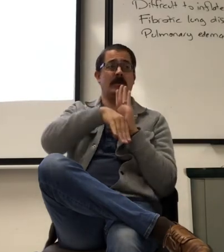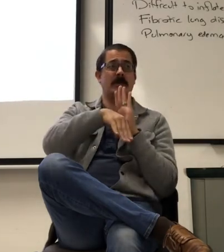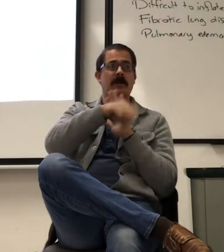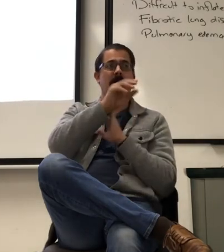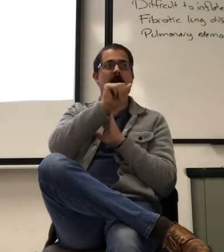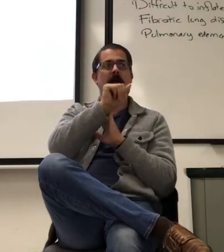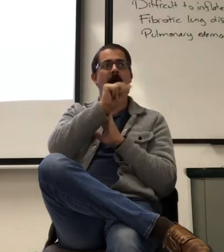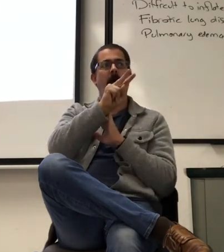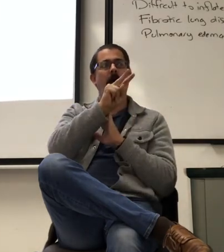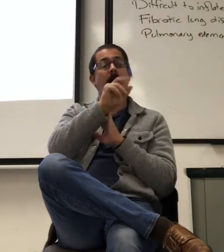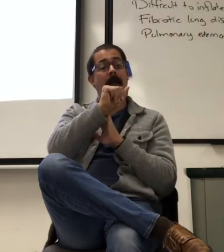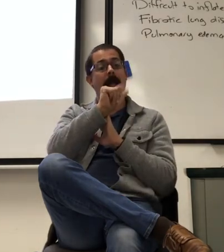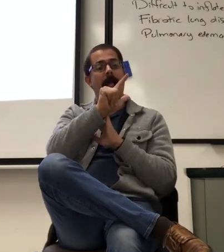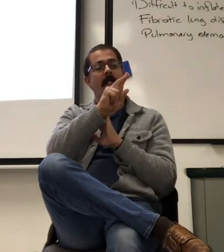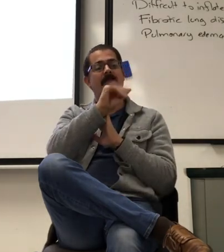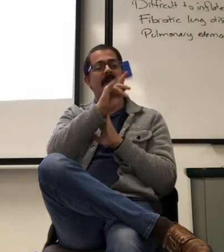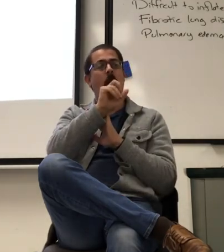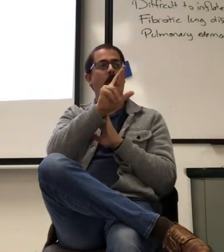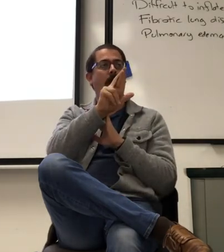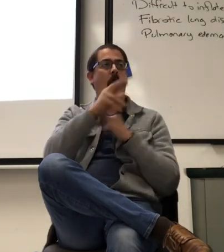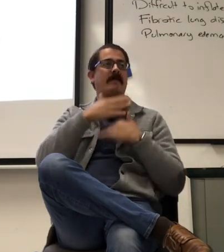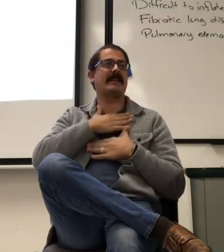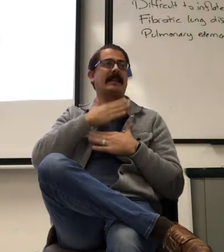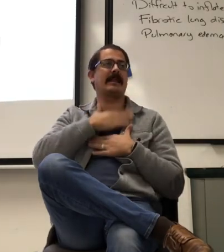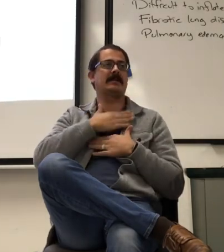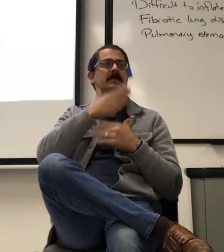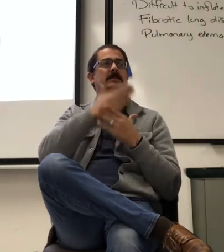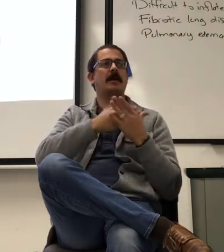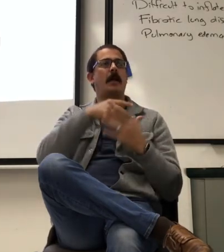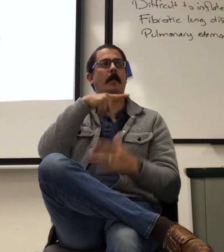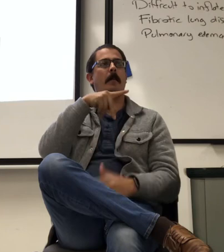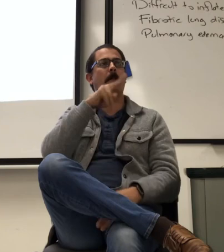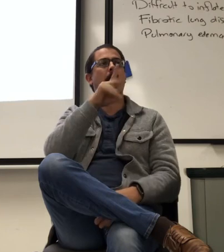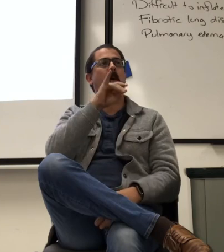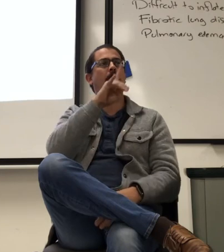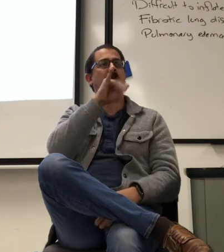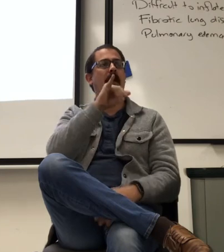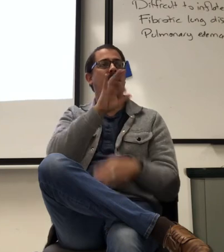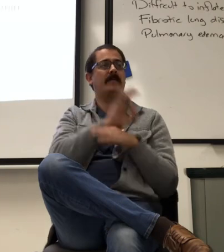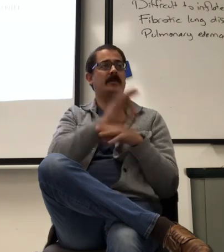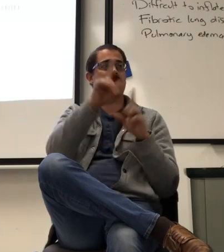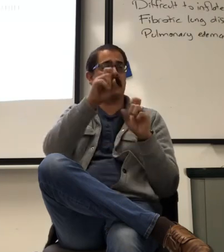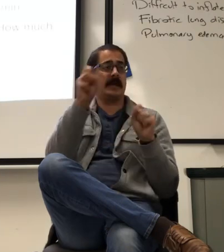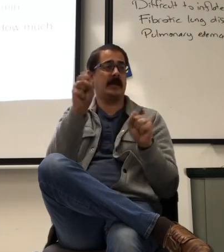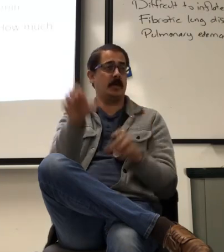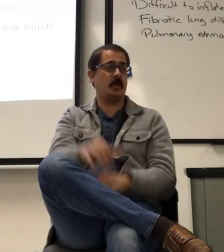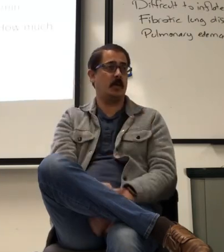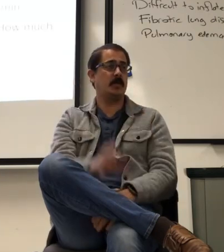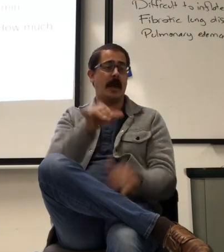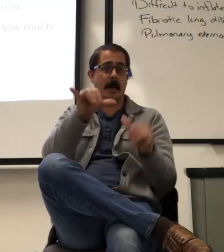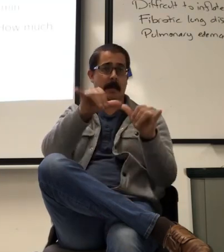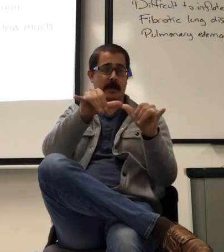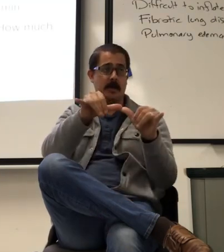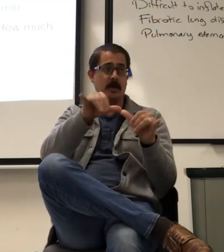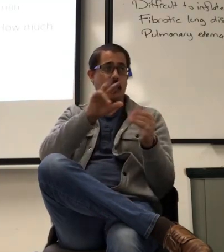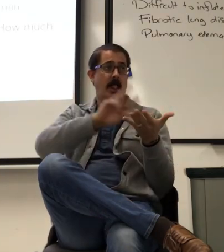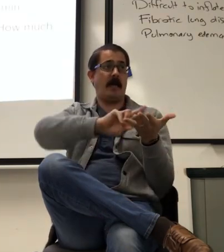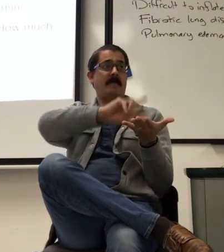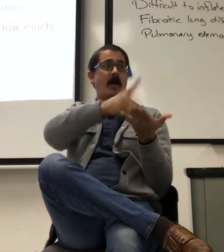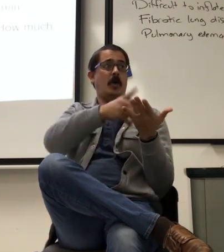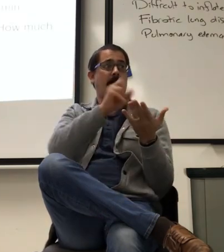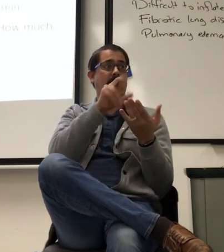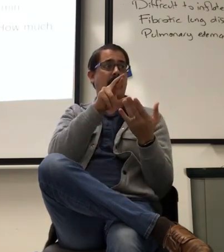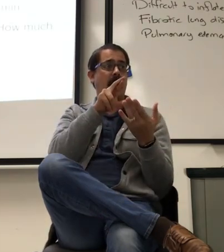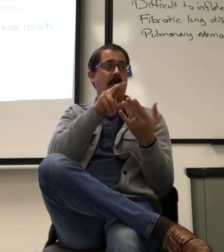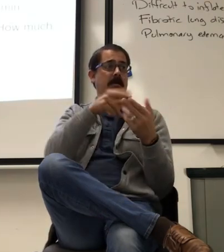alveolar ventilation. Some of the pulmonary function tests we can do, you can just measure the volume of air that the